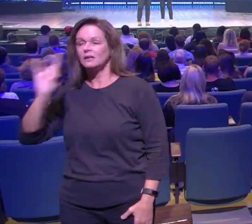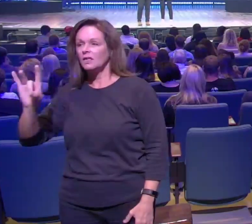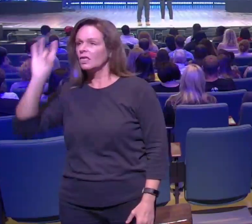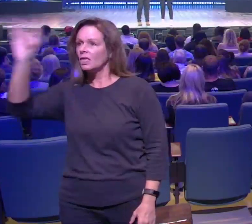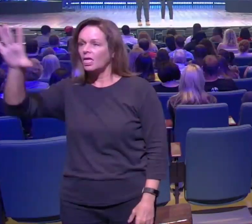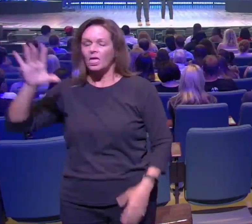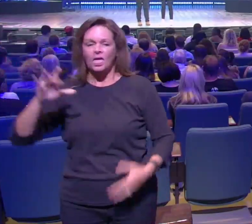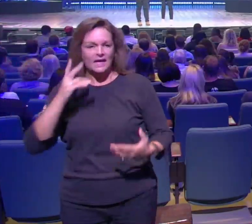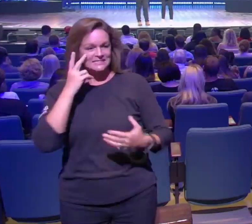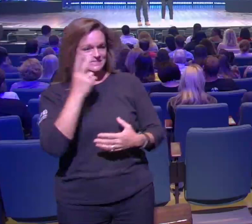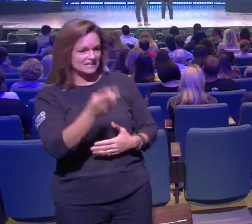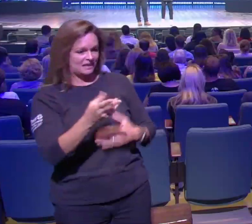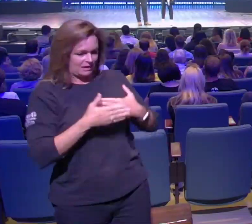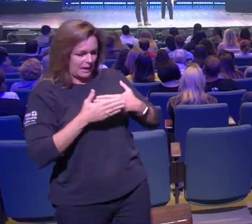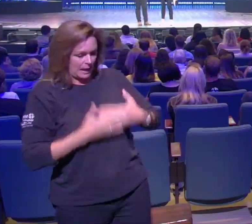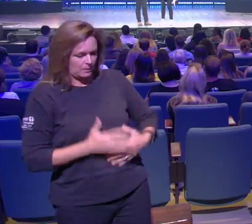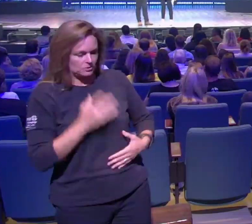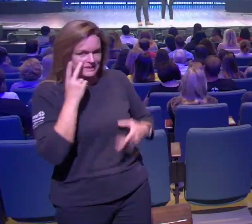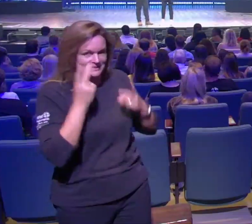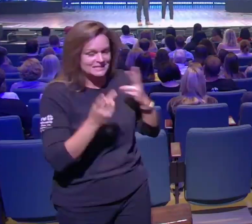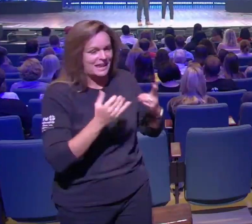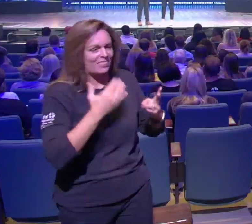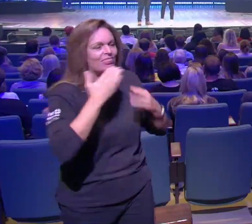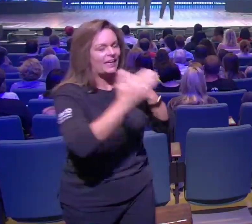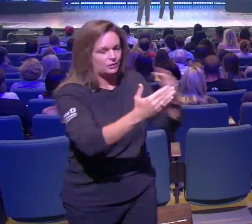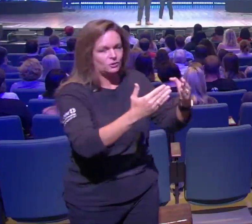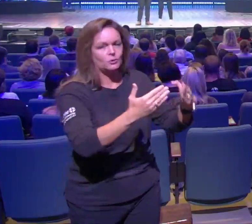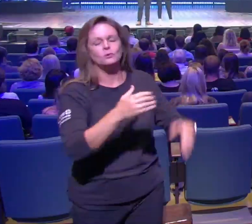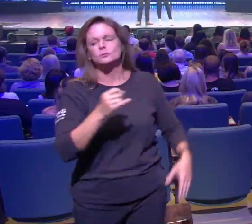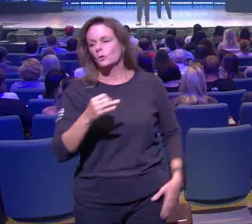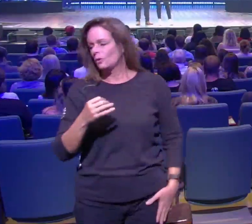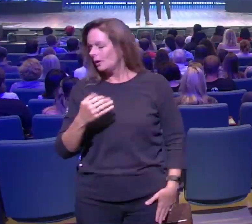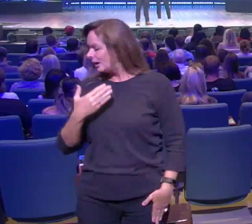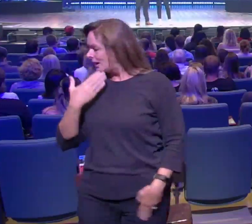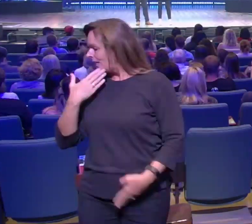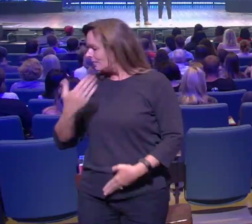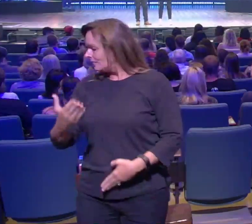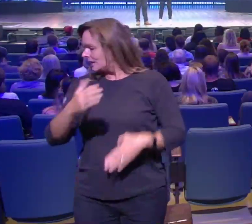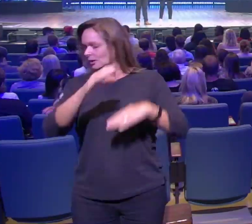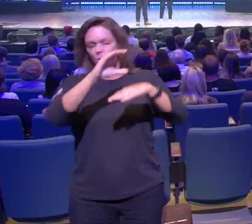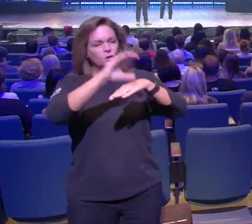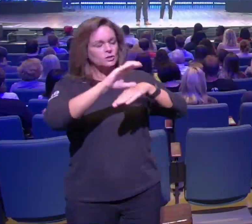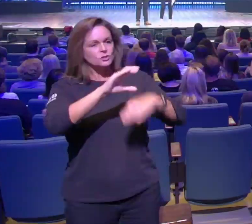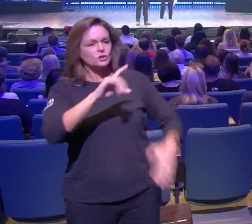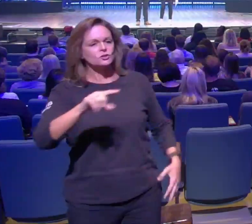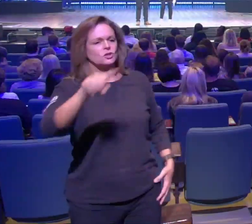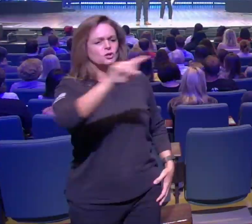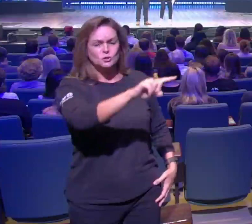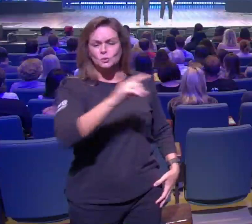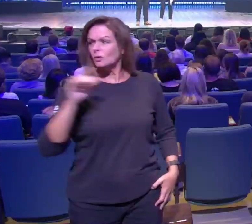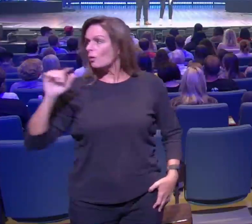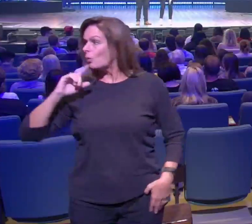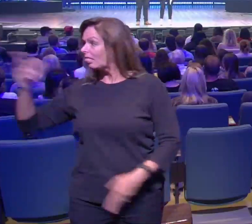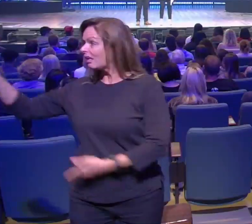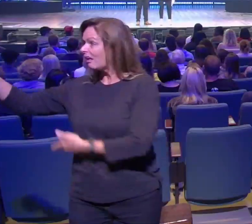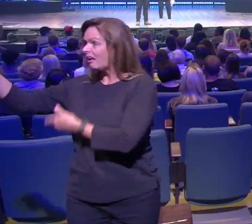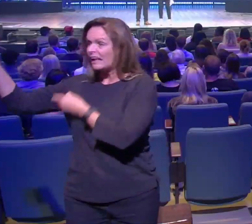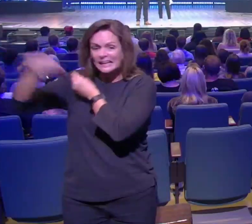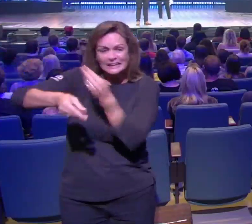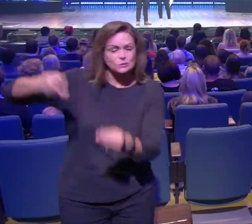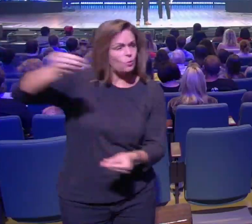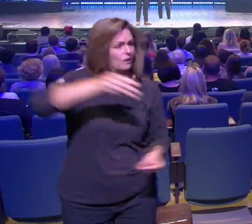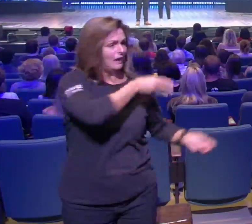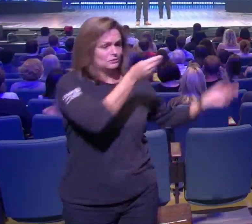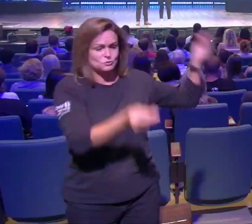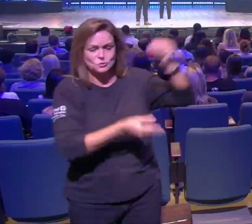for our neighbors, but we want to say thank you. Yeah, church, thank you so much. You guys are the most generous people that we know. And over these last couple of